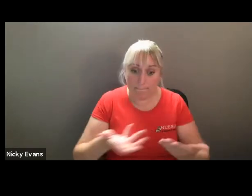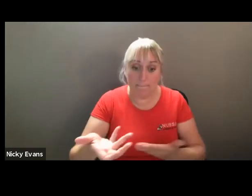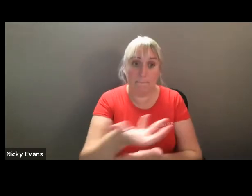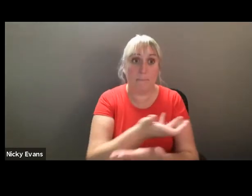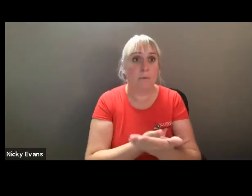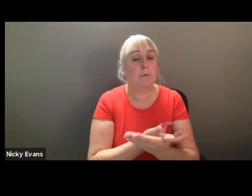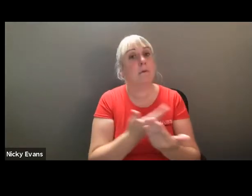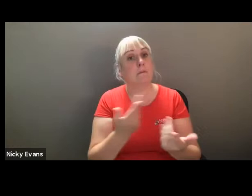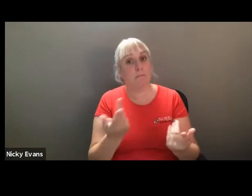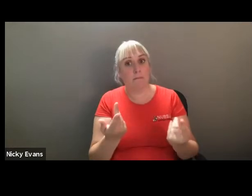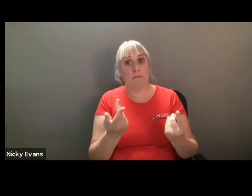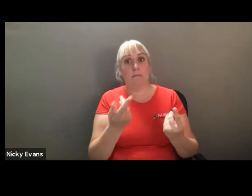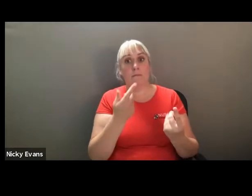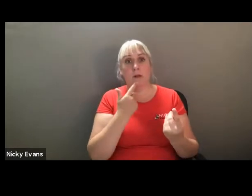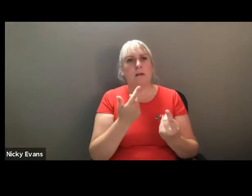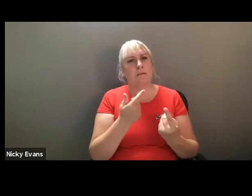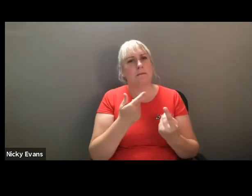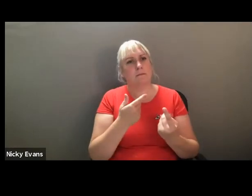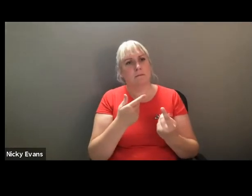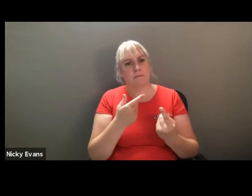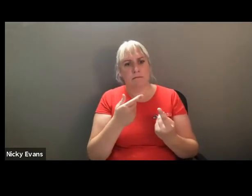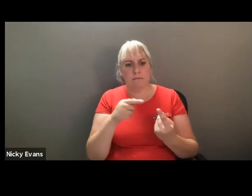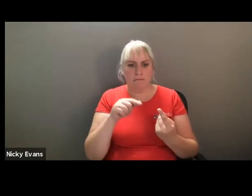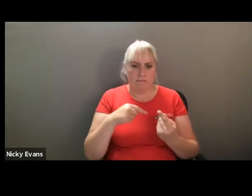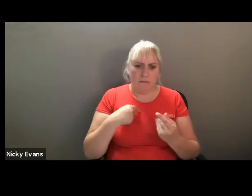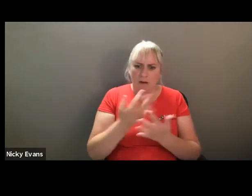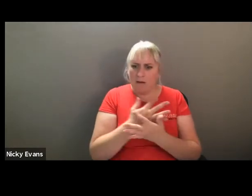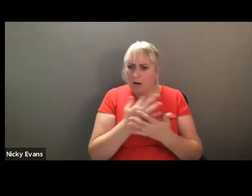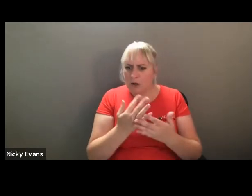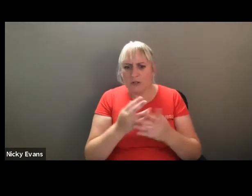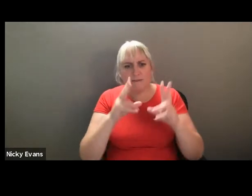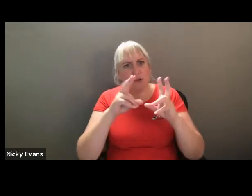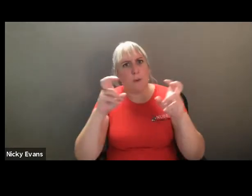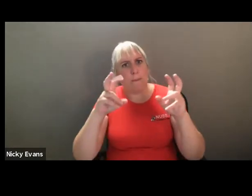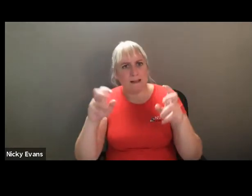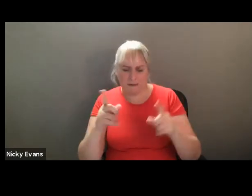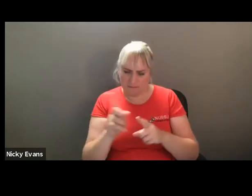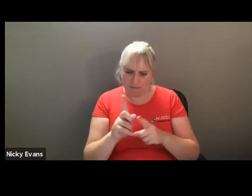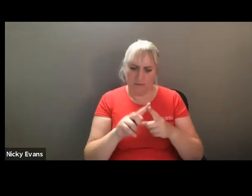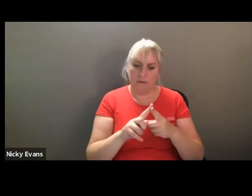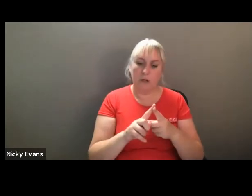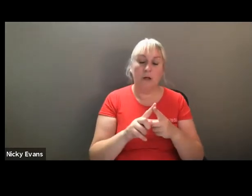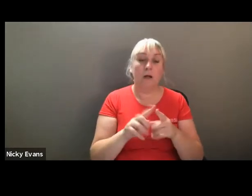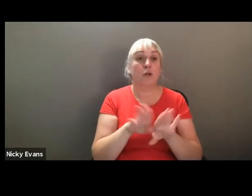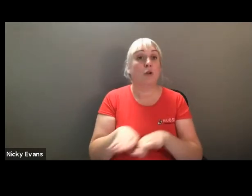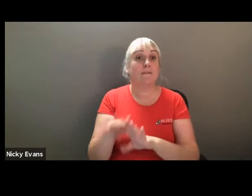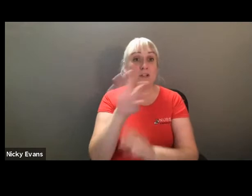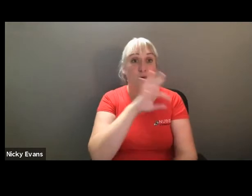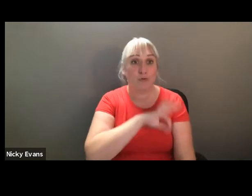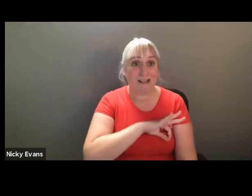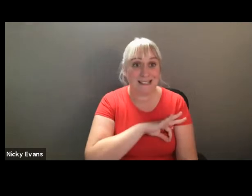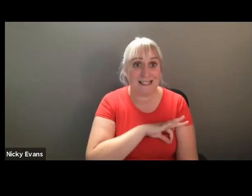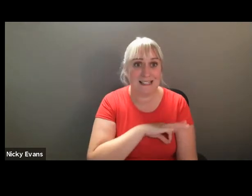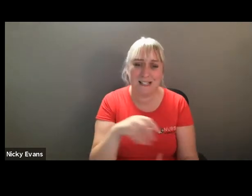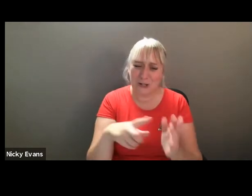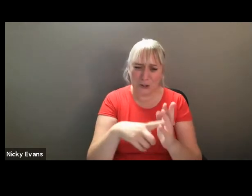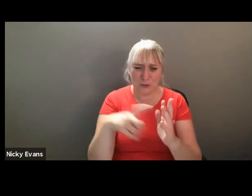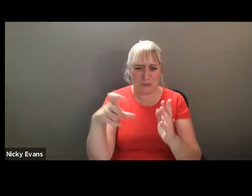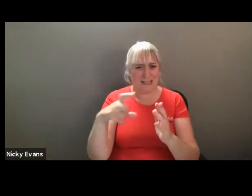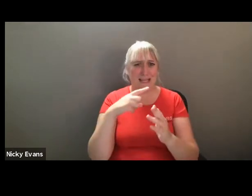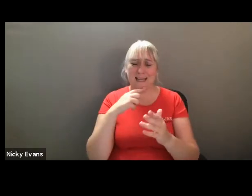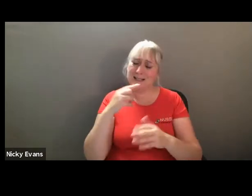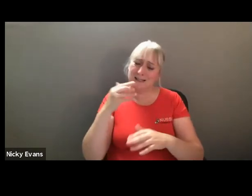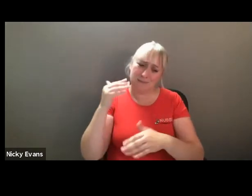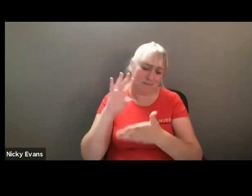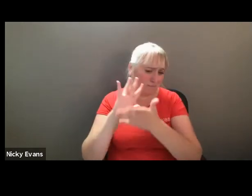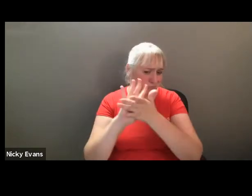like mentioned in the previous talk, was universal credit. It's been a blight on people who've